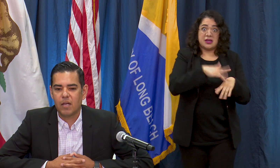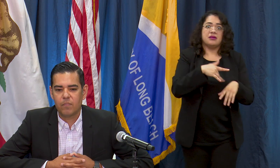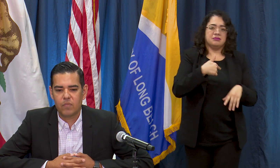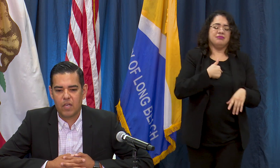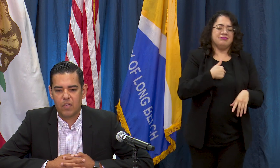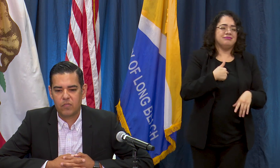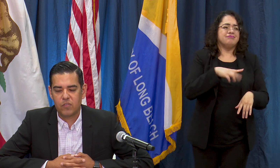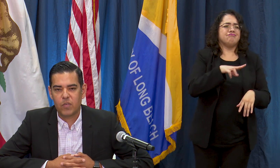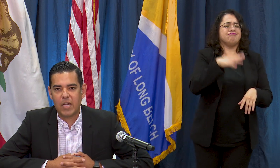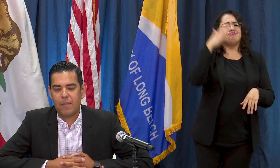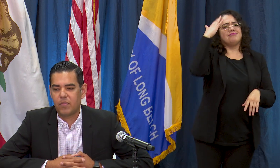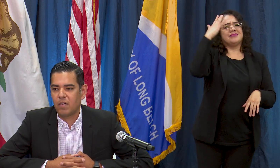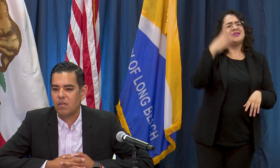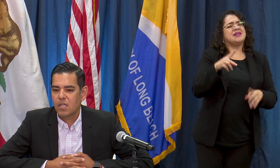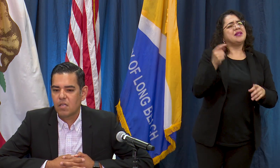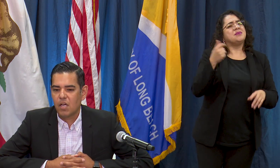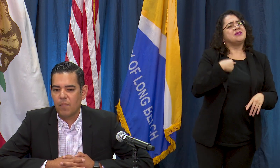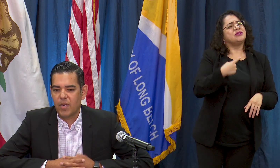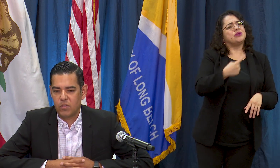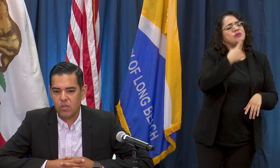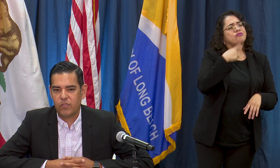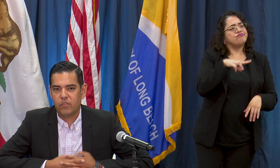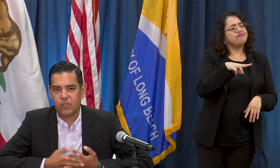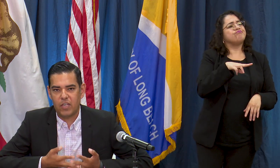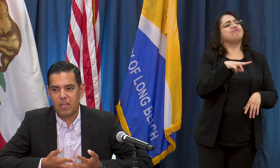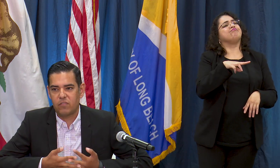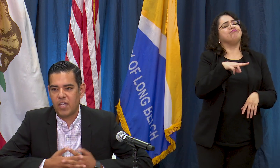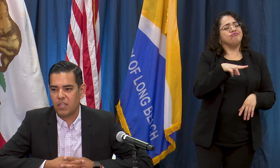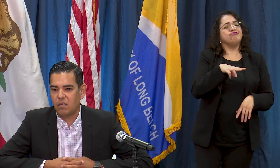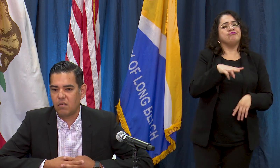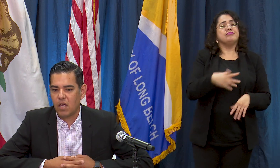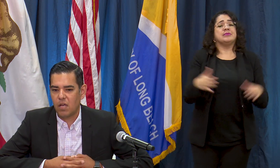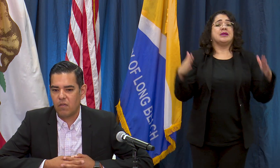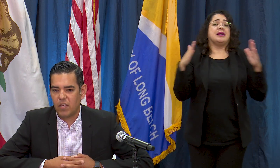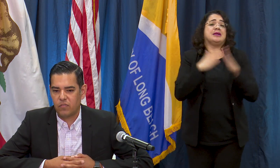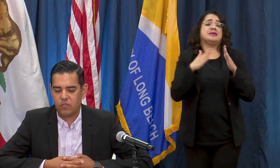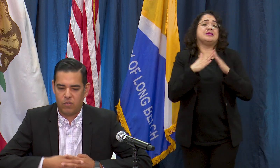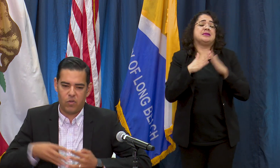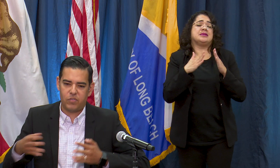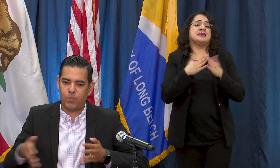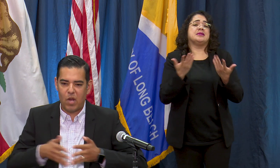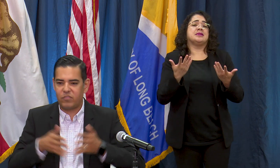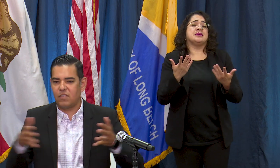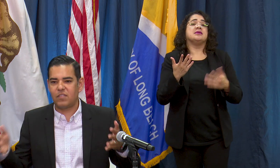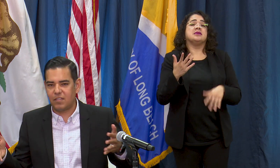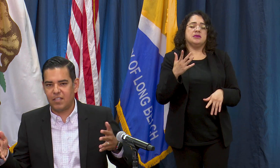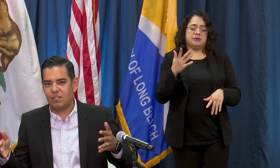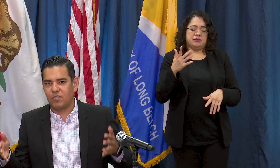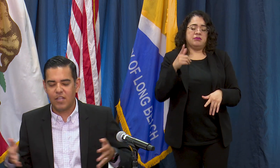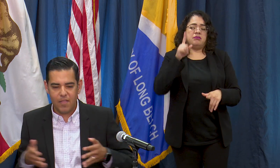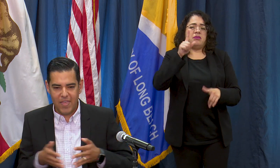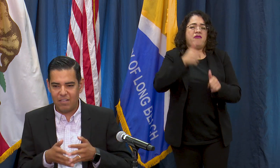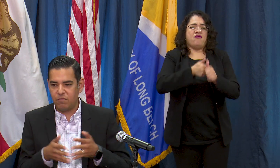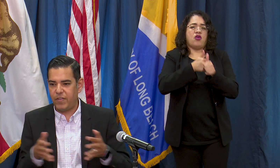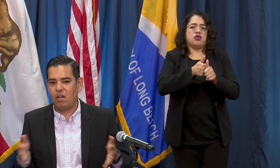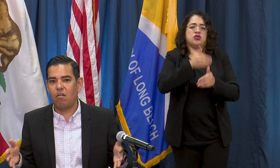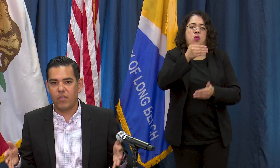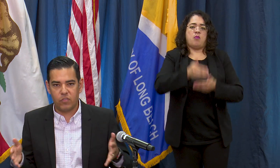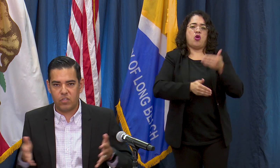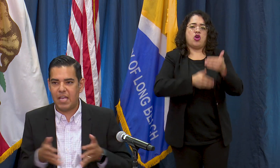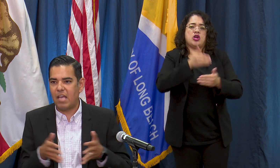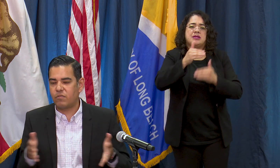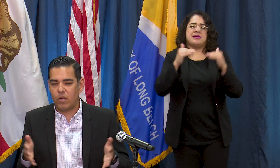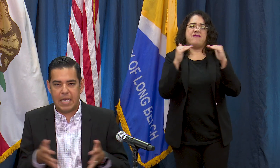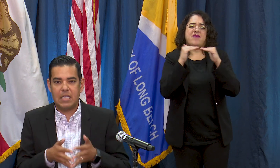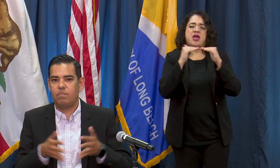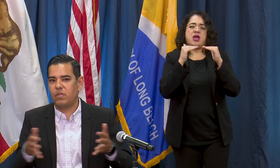disappointing to see what happened there. But I do know that the city has taken there is a process. I think that is fair, and that